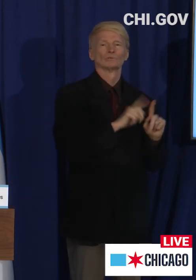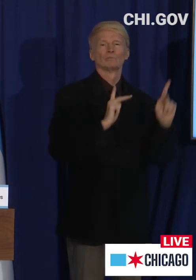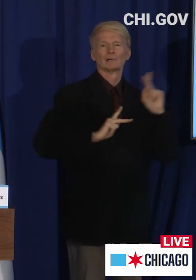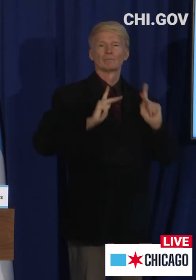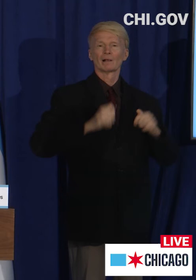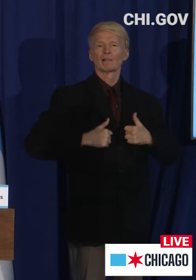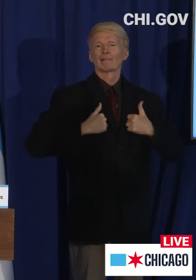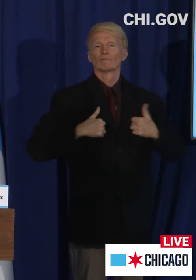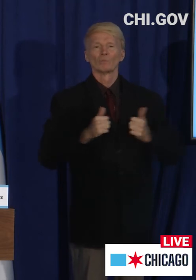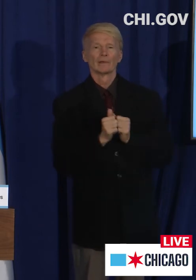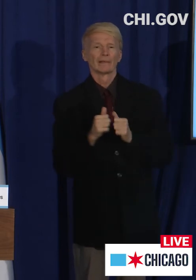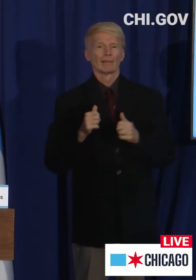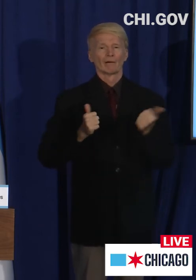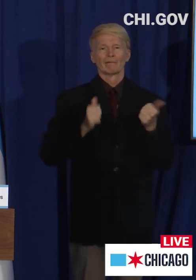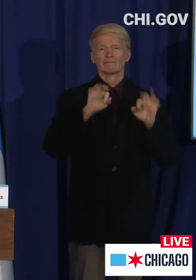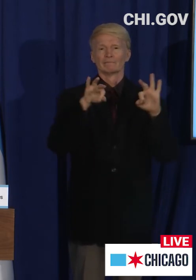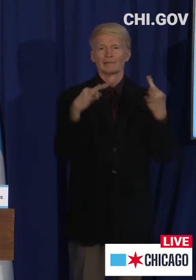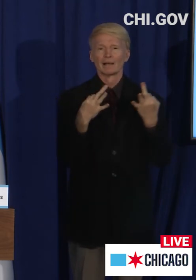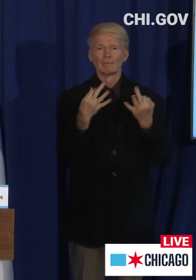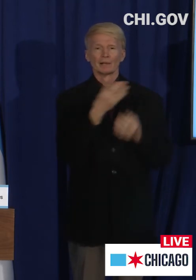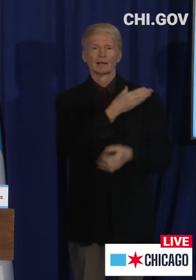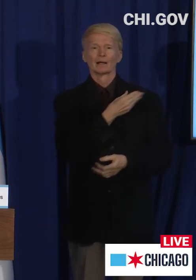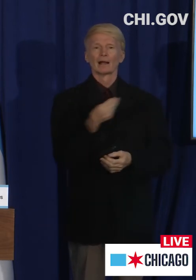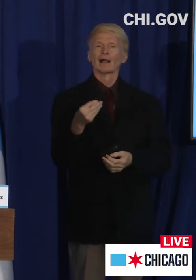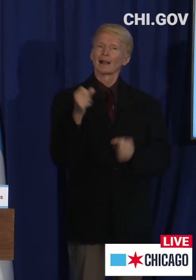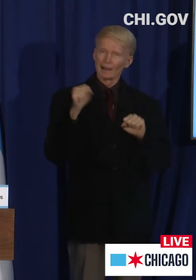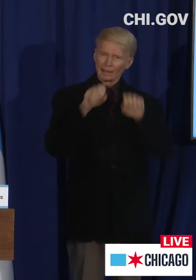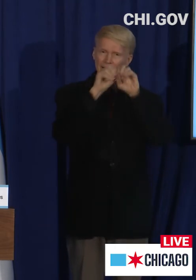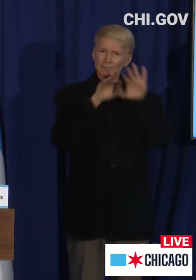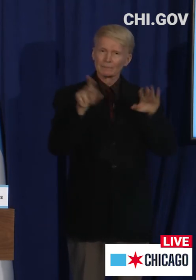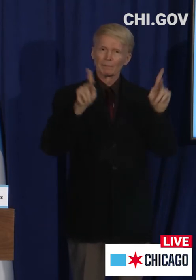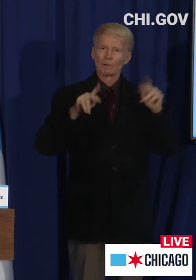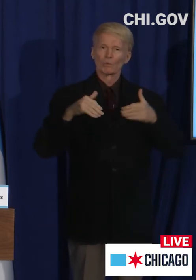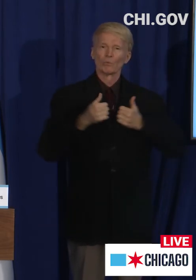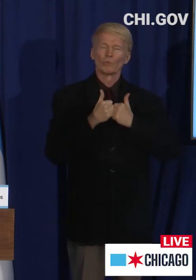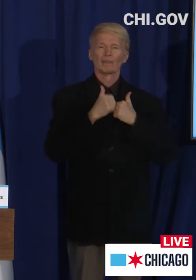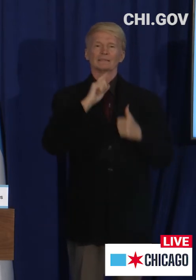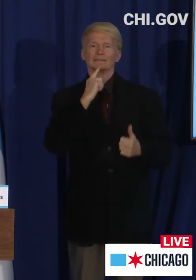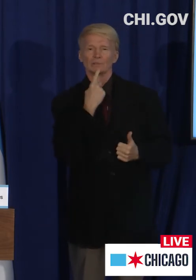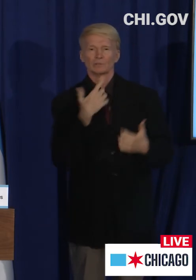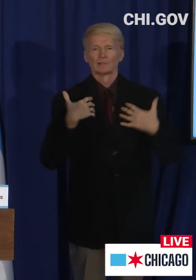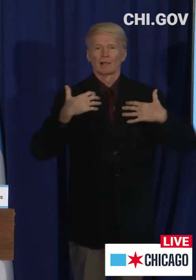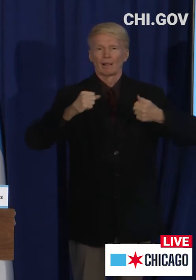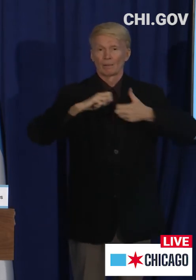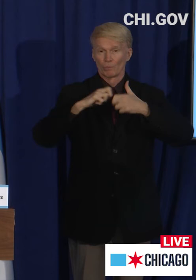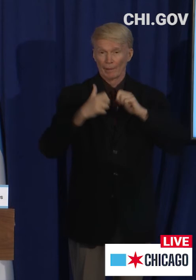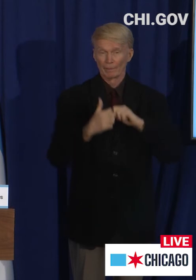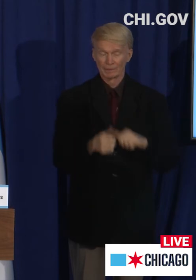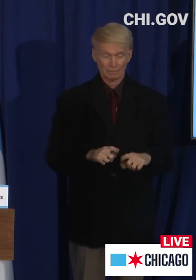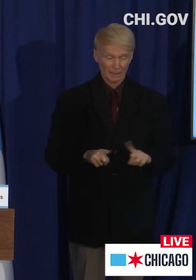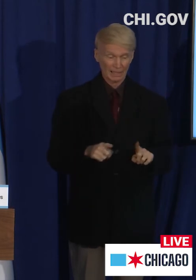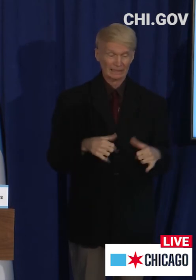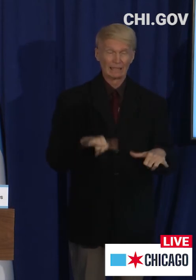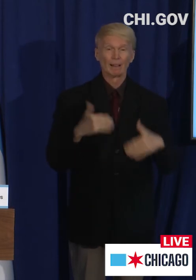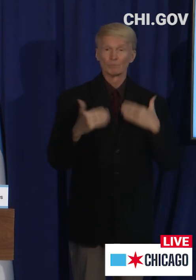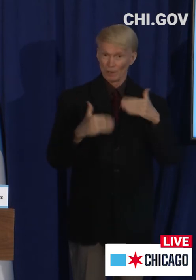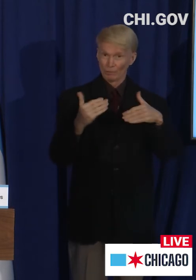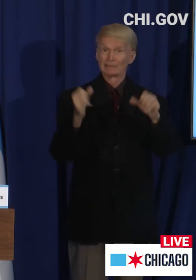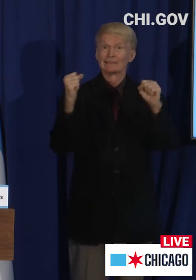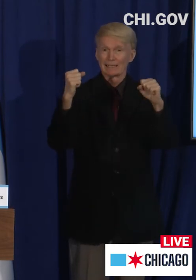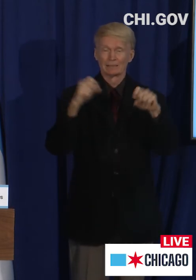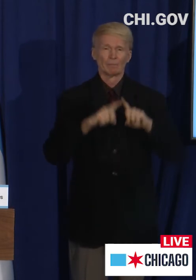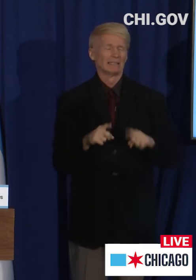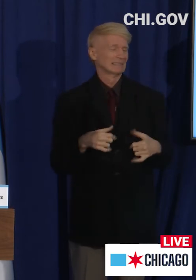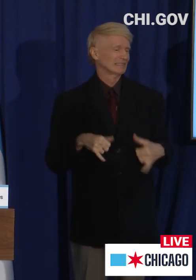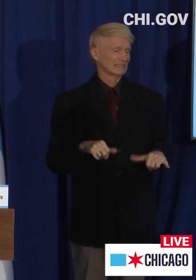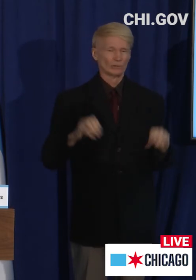So we've made progress, but we're a long way from having a cure, and we're still, unfortunately, I think many